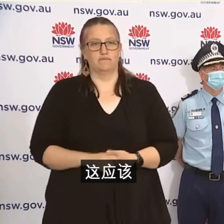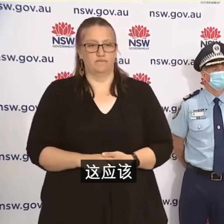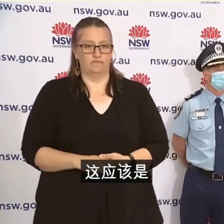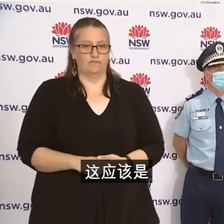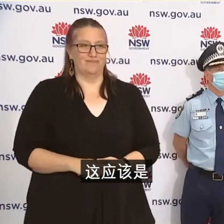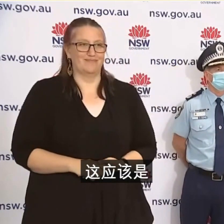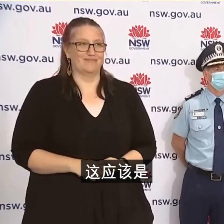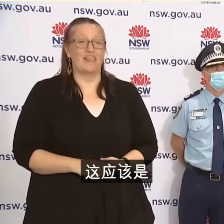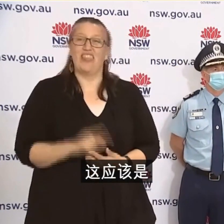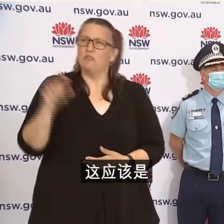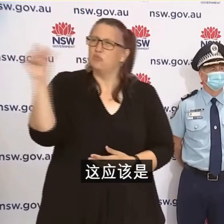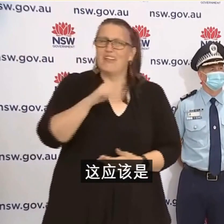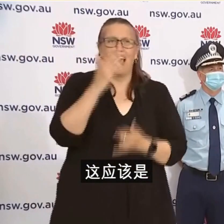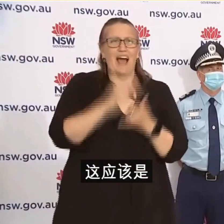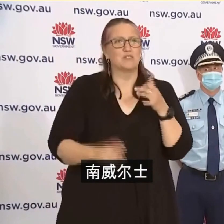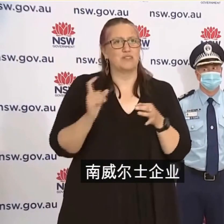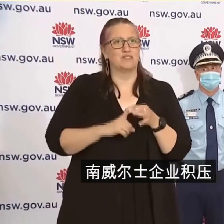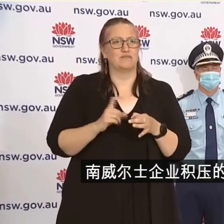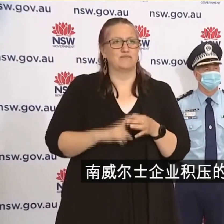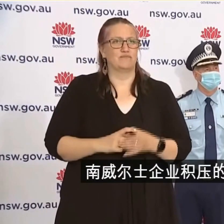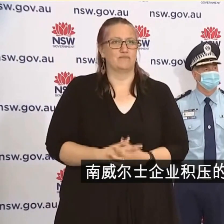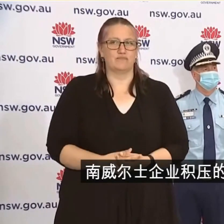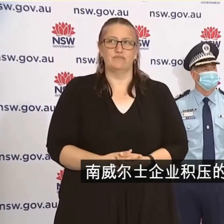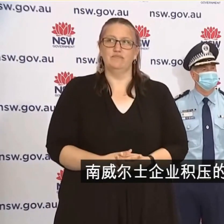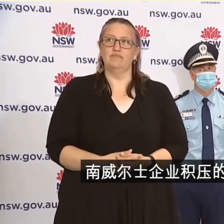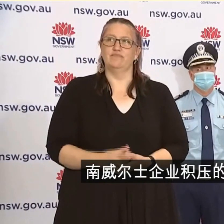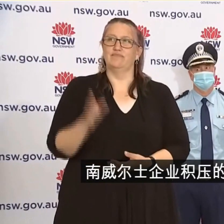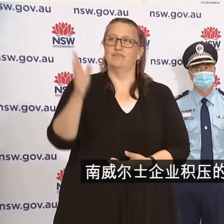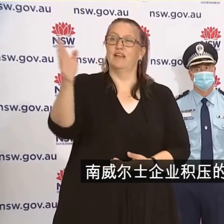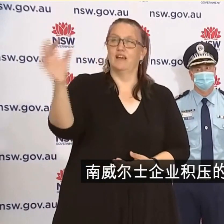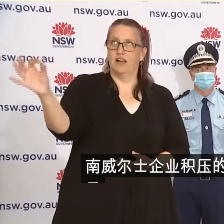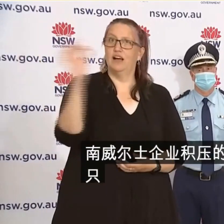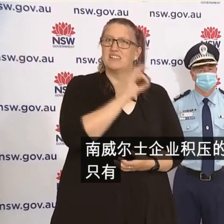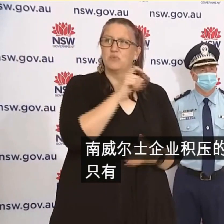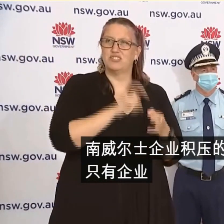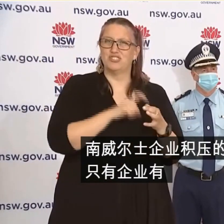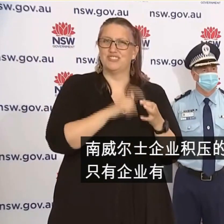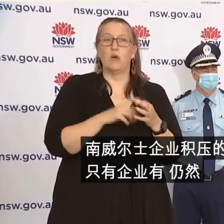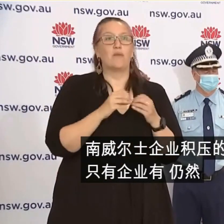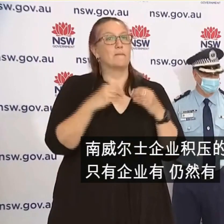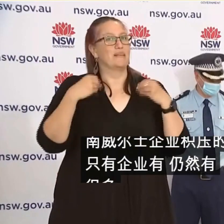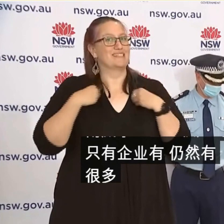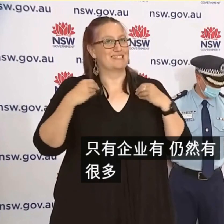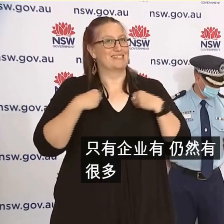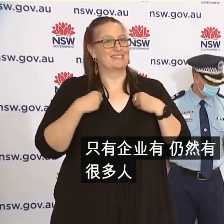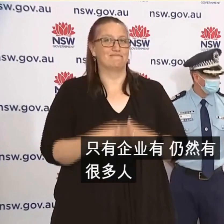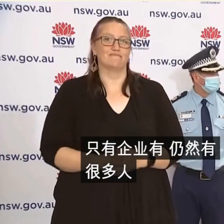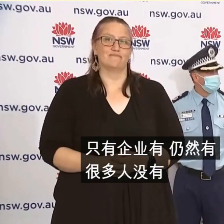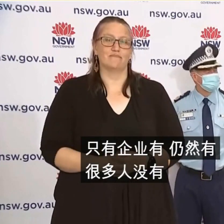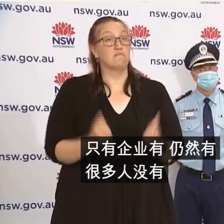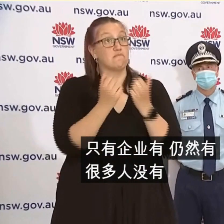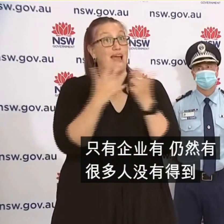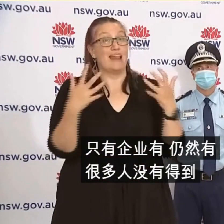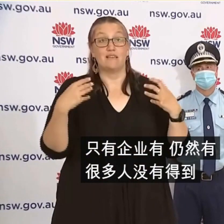That was supposed to be the last question. The Service New South Wales backlog for businesses, sorry, just with businesses, there are still so many that